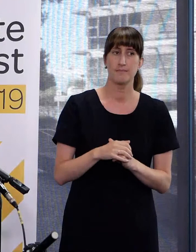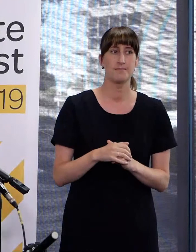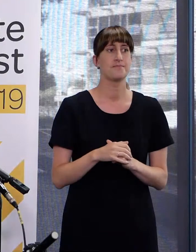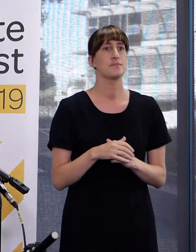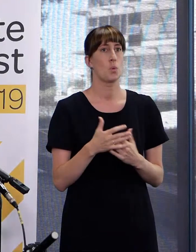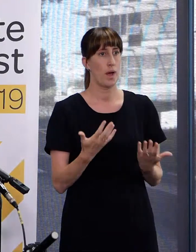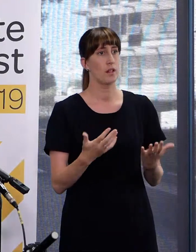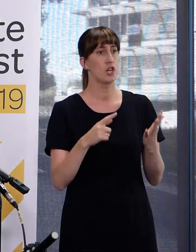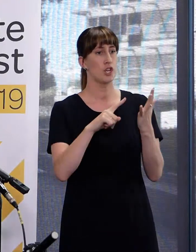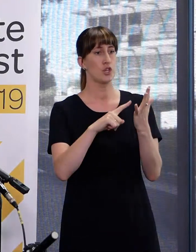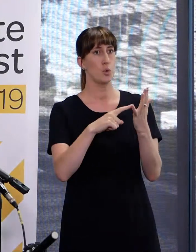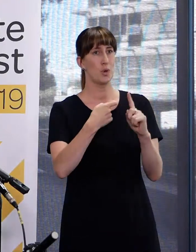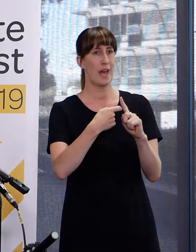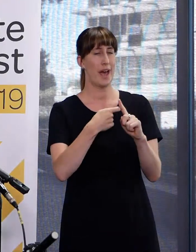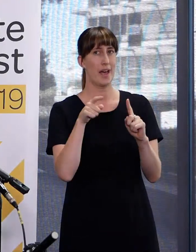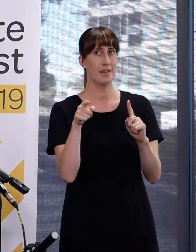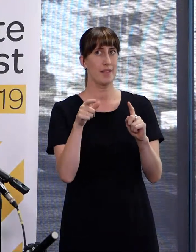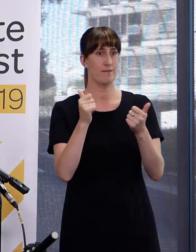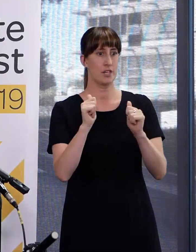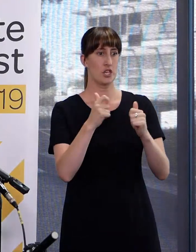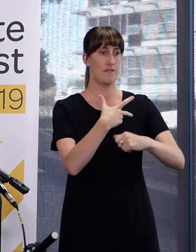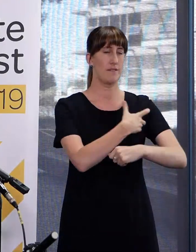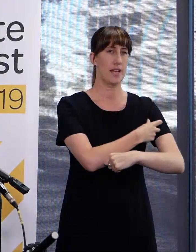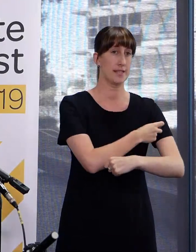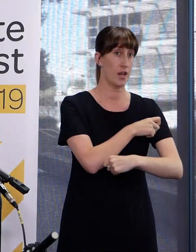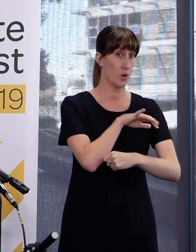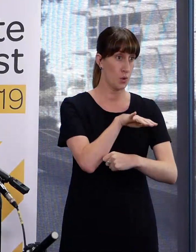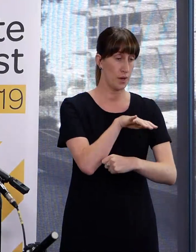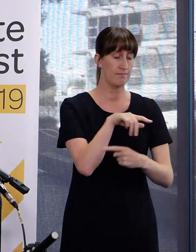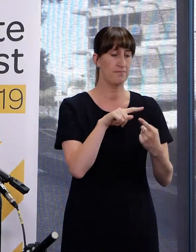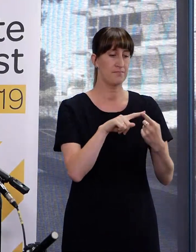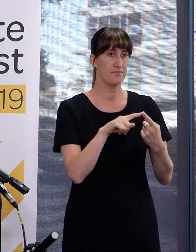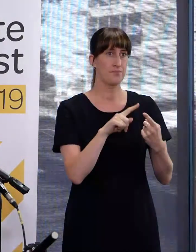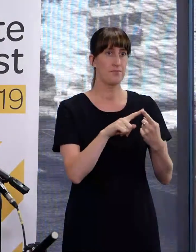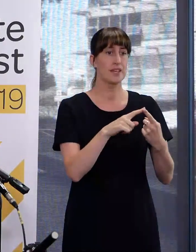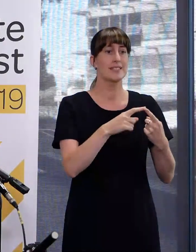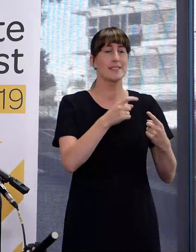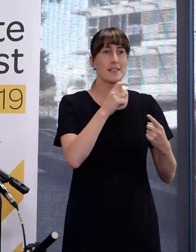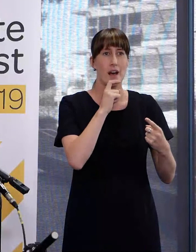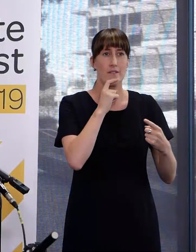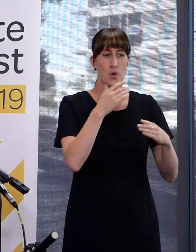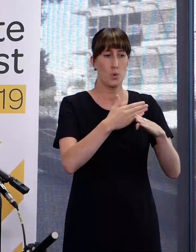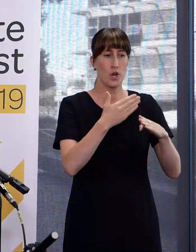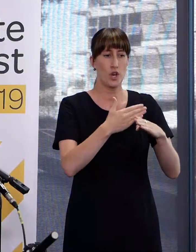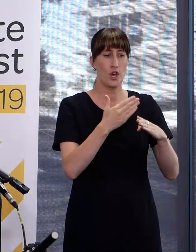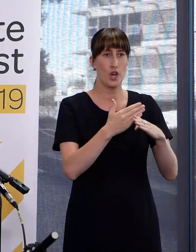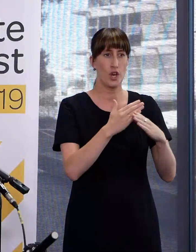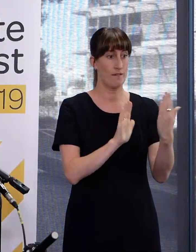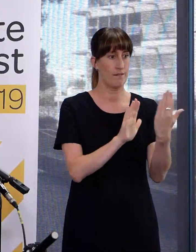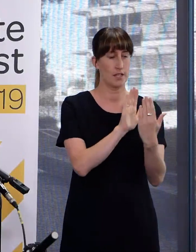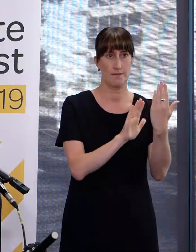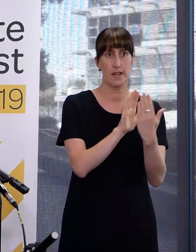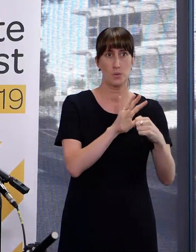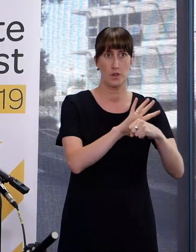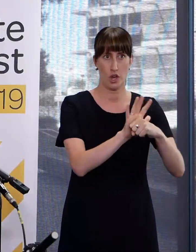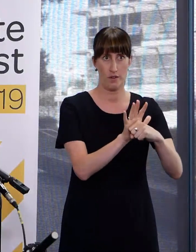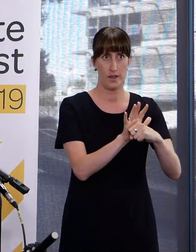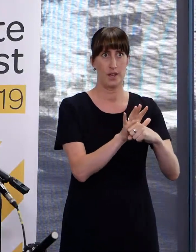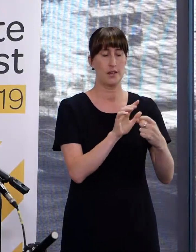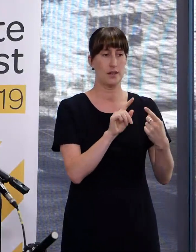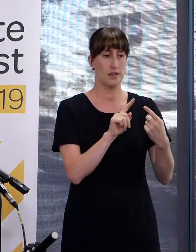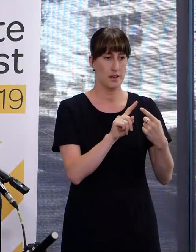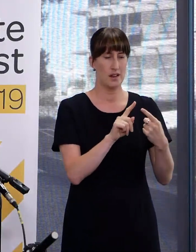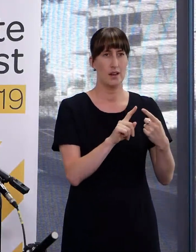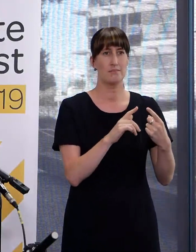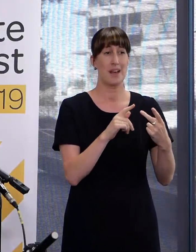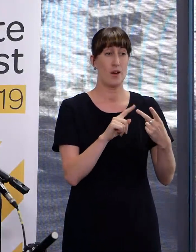done their frontline workers, but also have been prioritising, given they're in the middle of very high infection rates, they've been prioritising